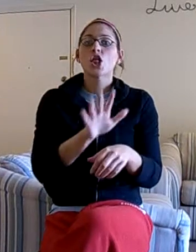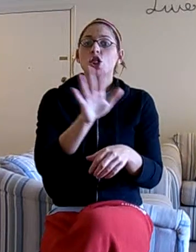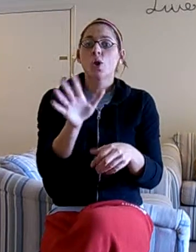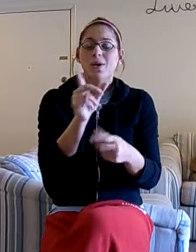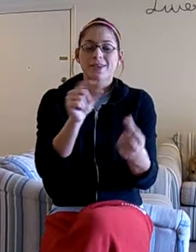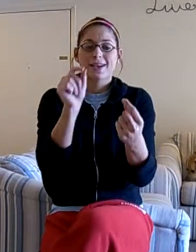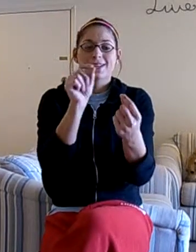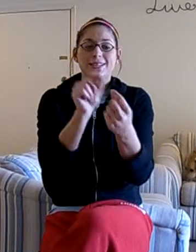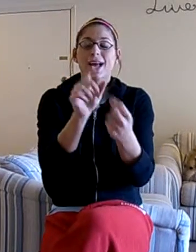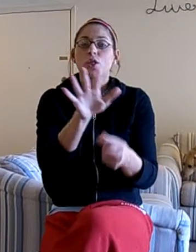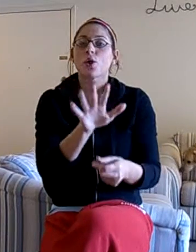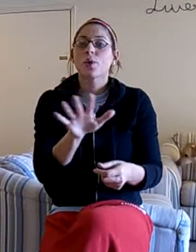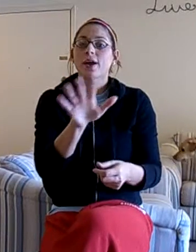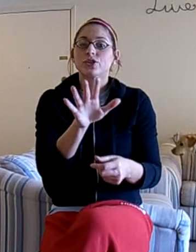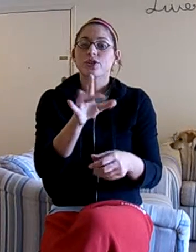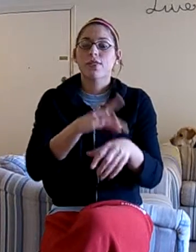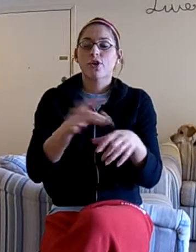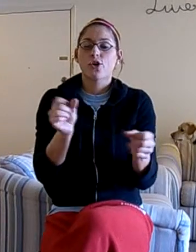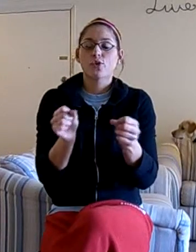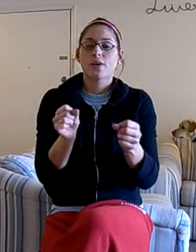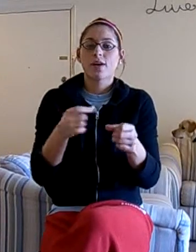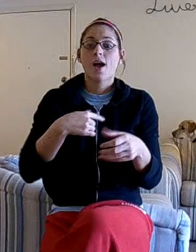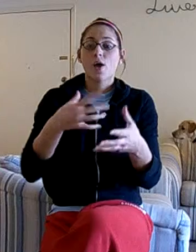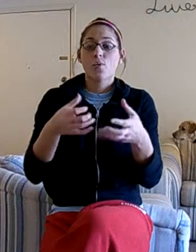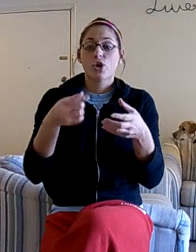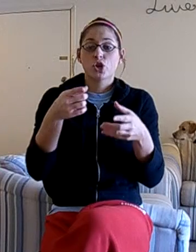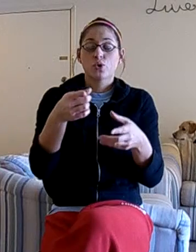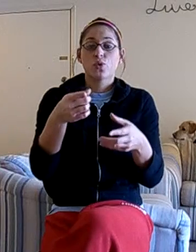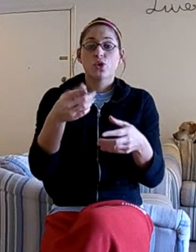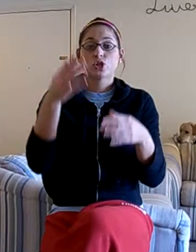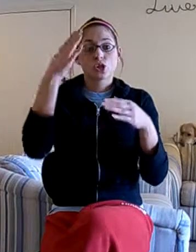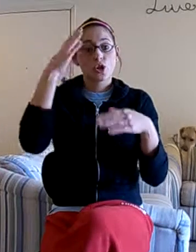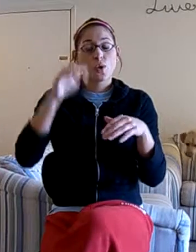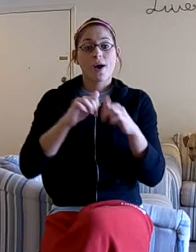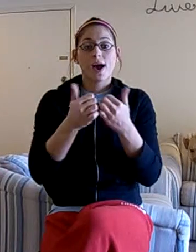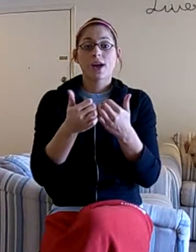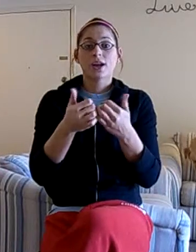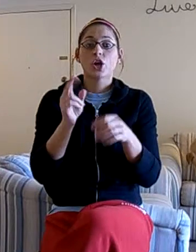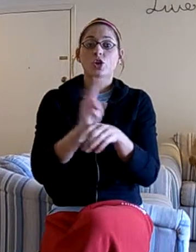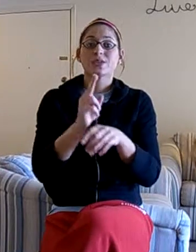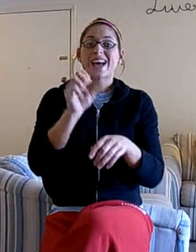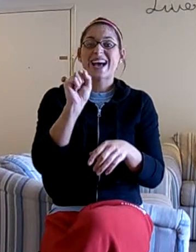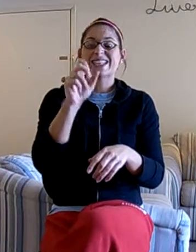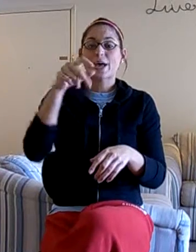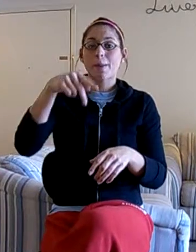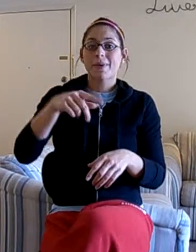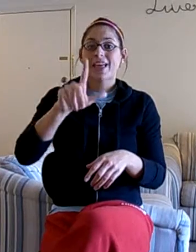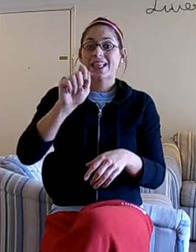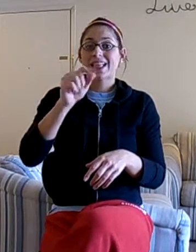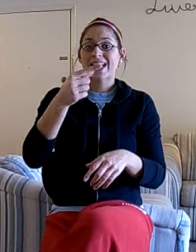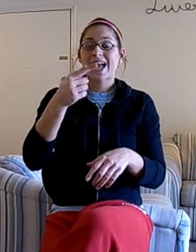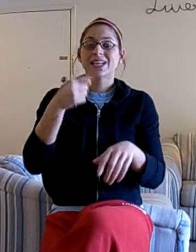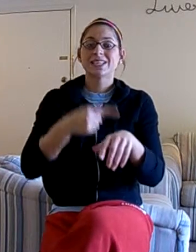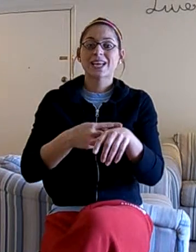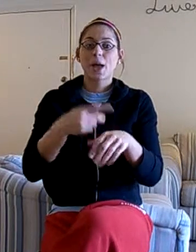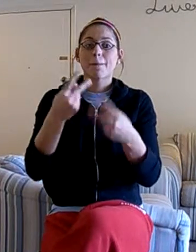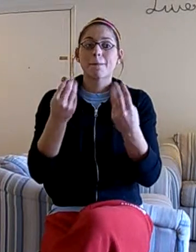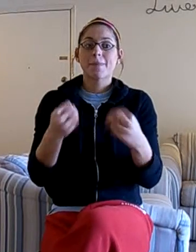those. I want you guys to know how to use the SP lag time method to be able to do that. It uses waves